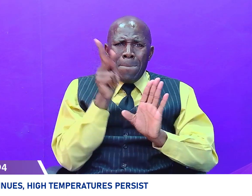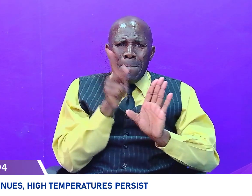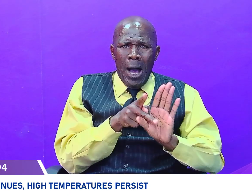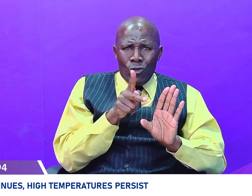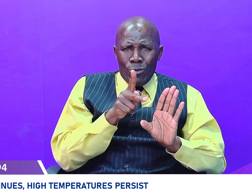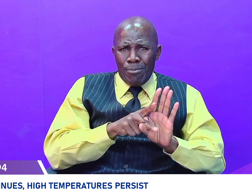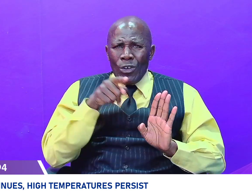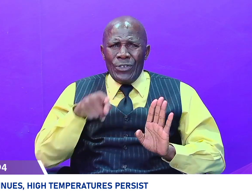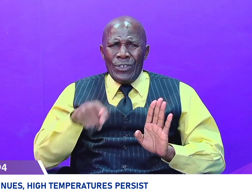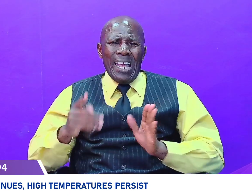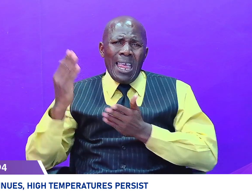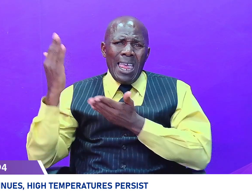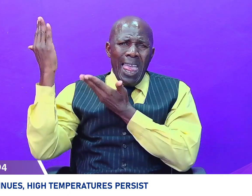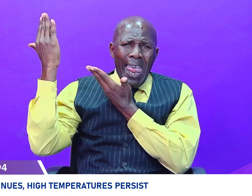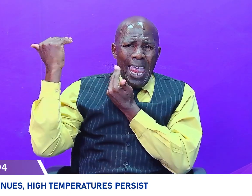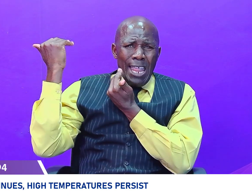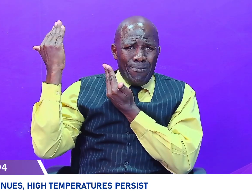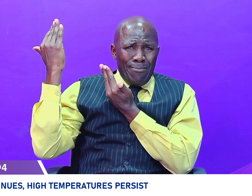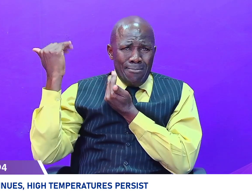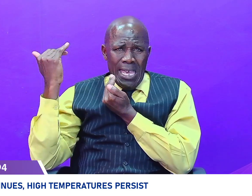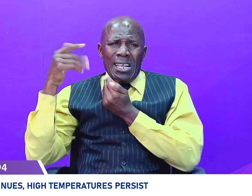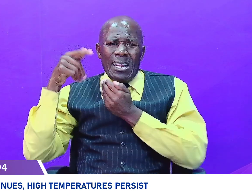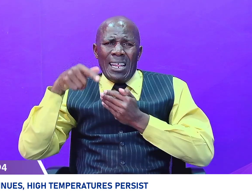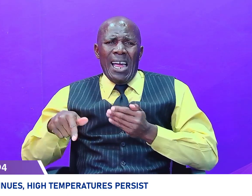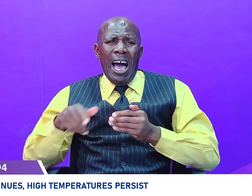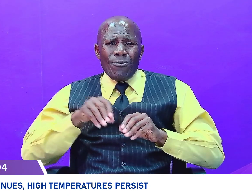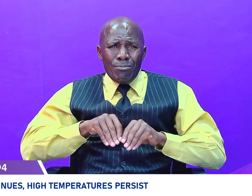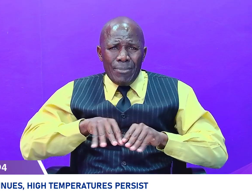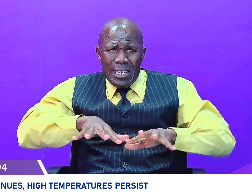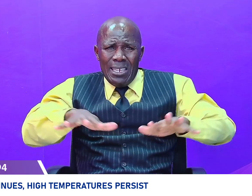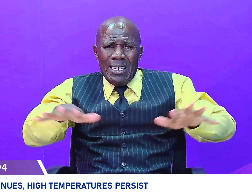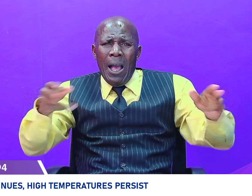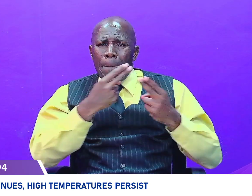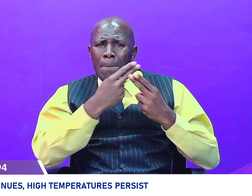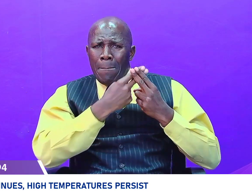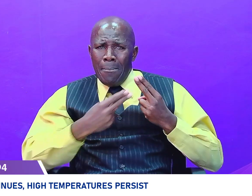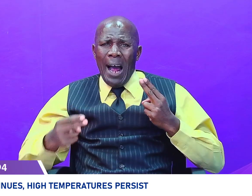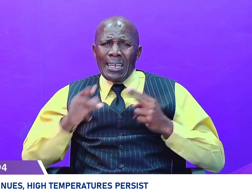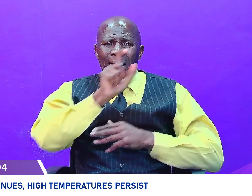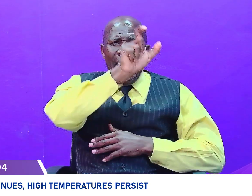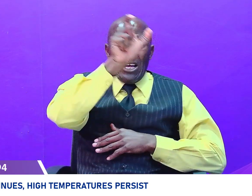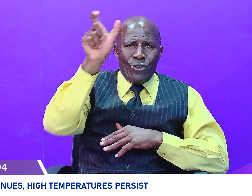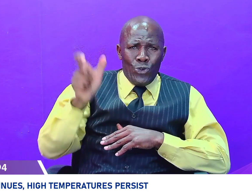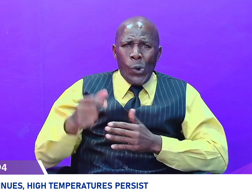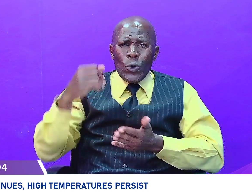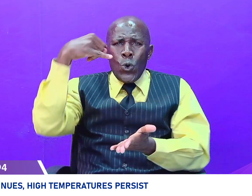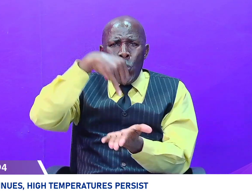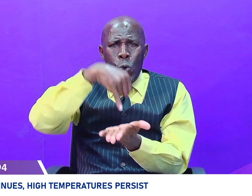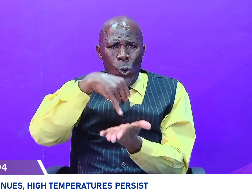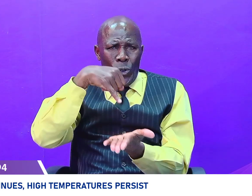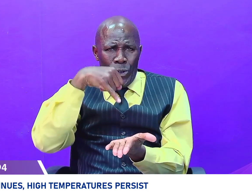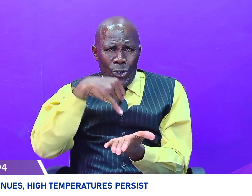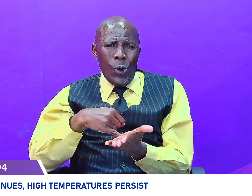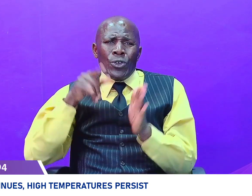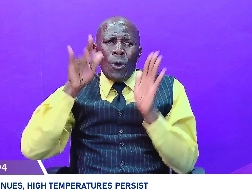The consistent precipitation is expected to affect multiple regions, including the highlands east